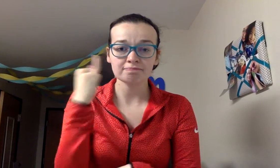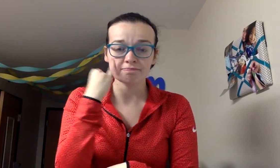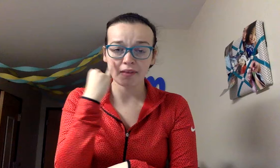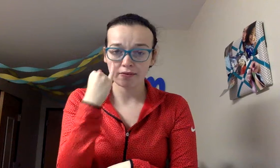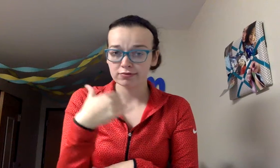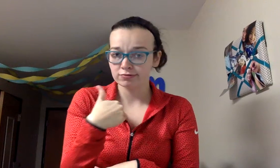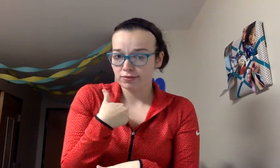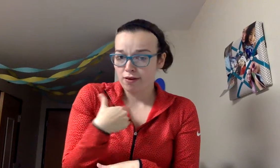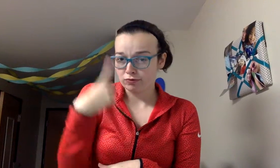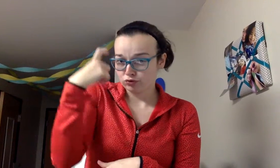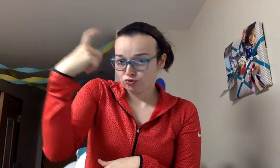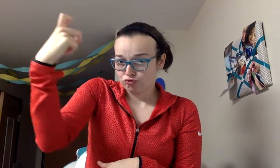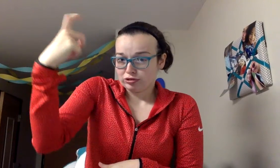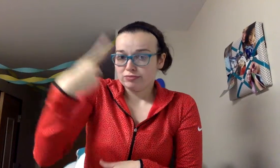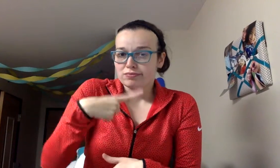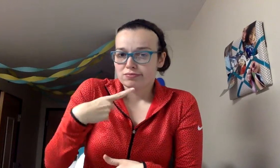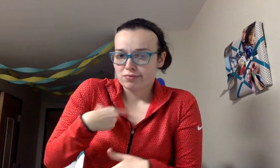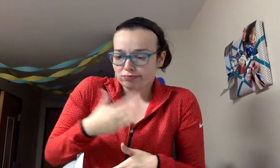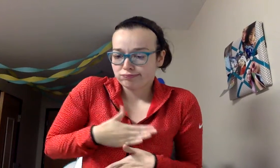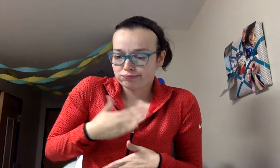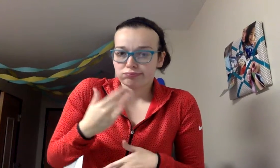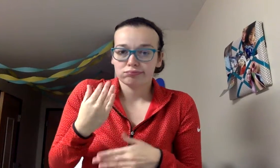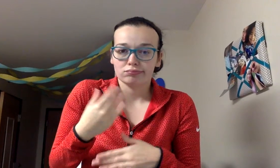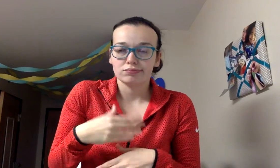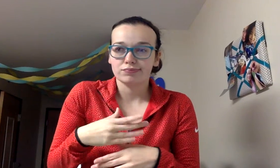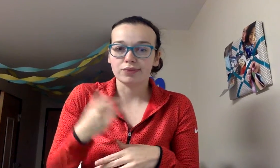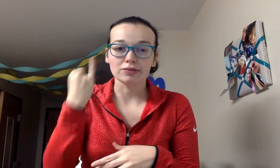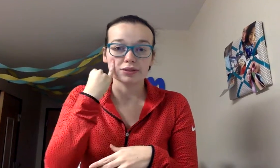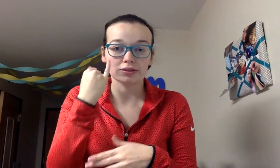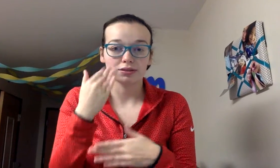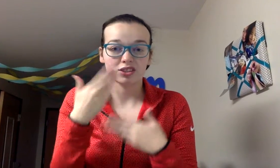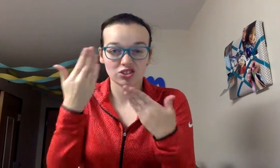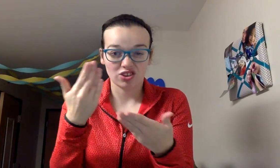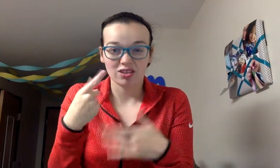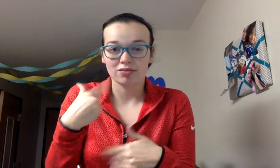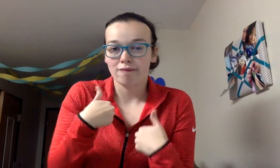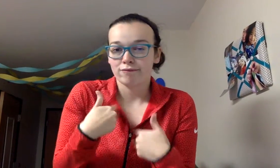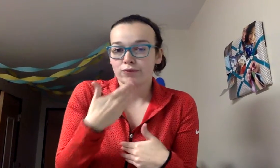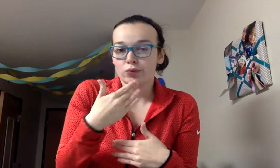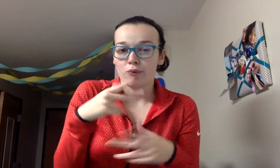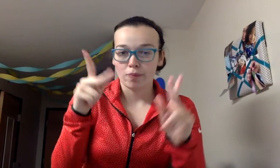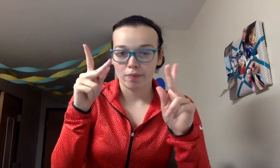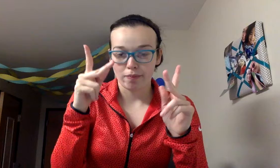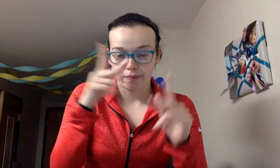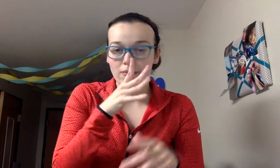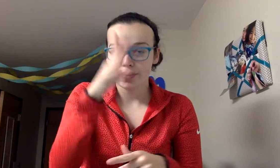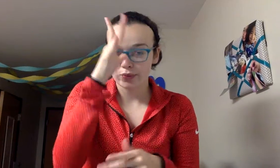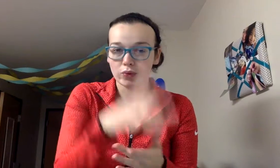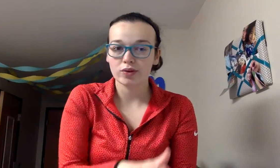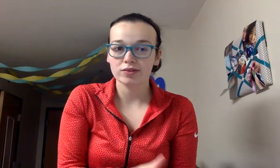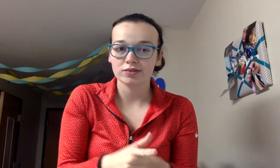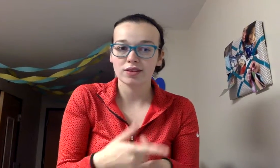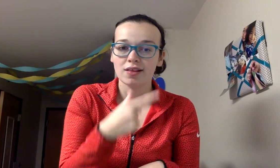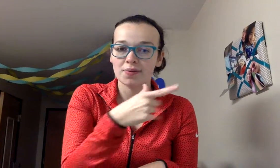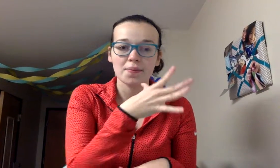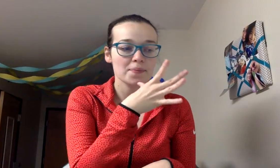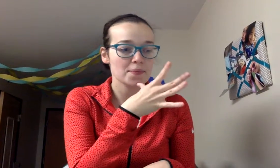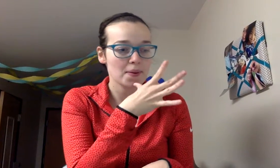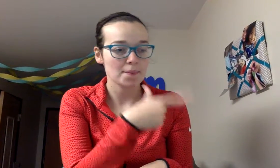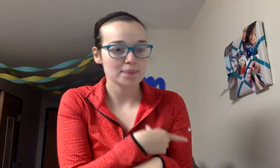parents. I lucked out. I have great parents. This is my mother on her 70th birthday. I am the